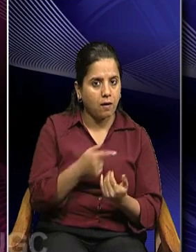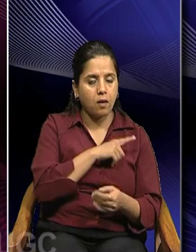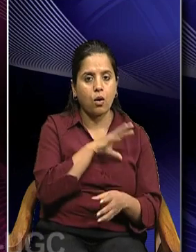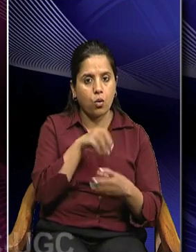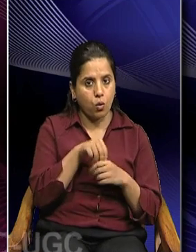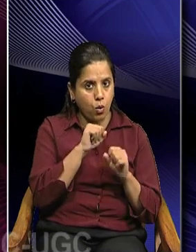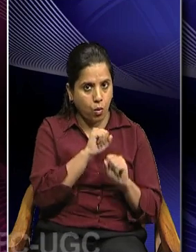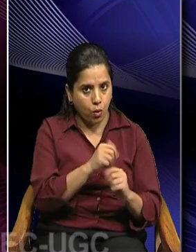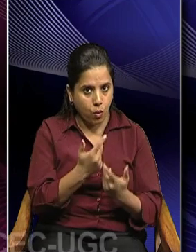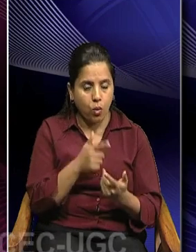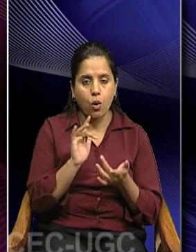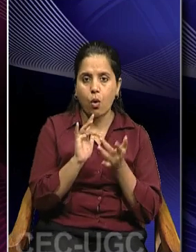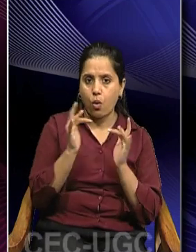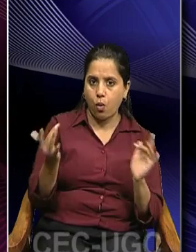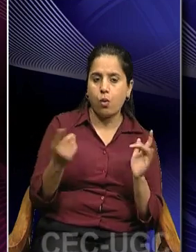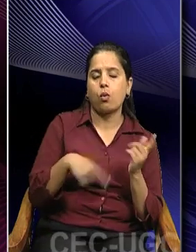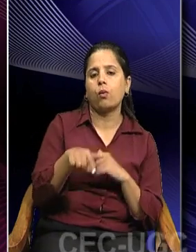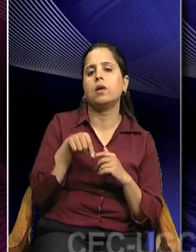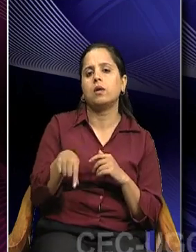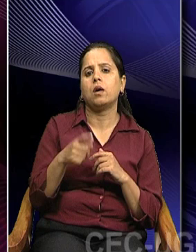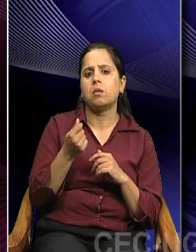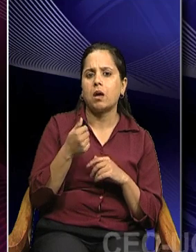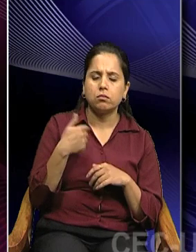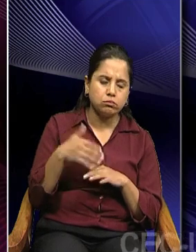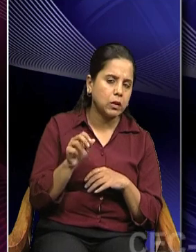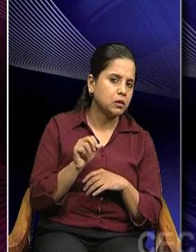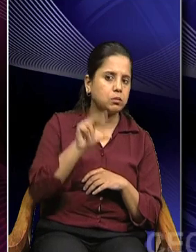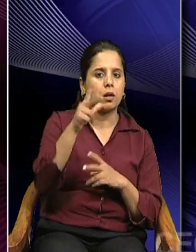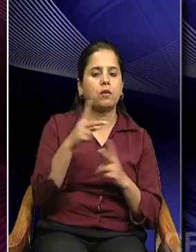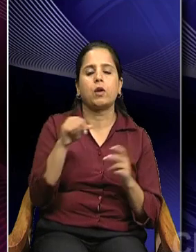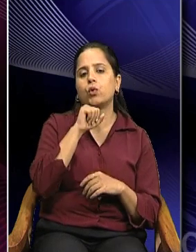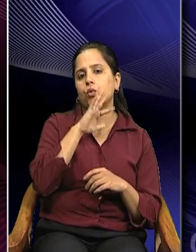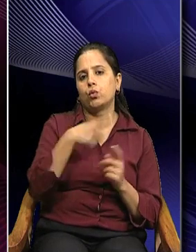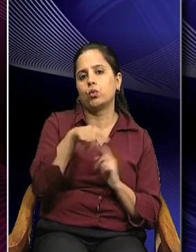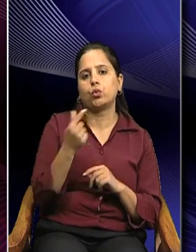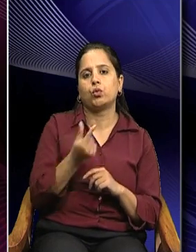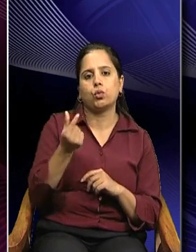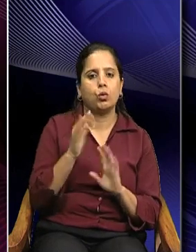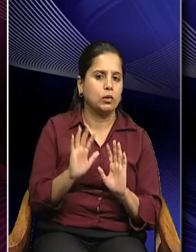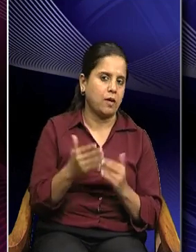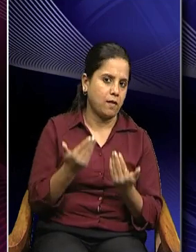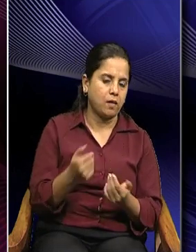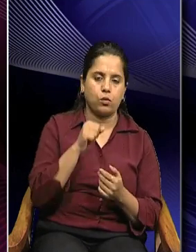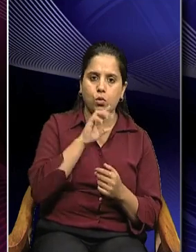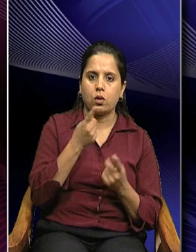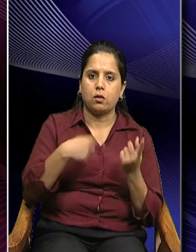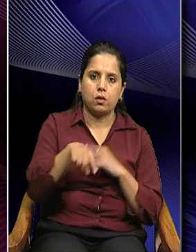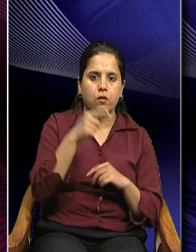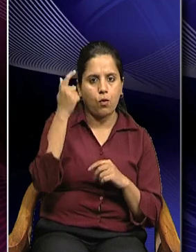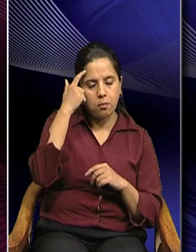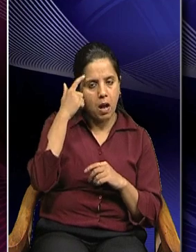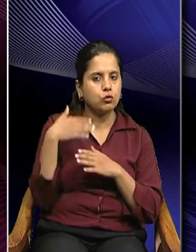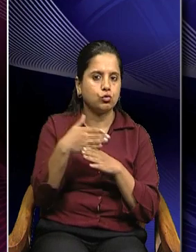presence online is, the rate is very high. So youth are to be used for, youth are to be channelized for